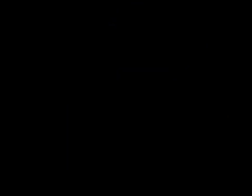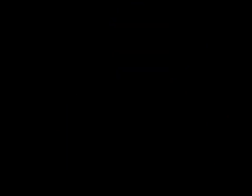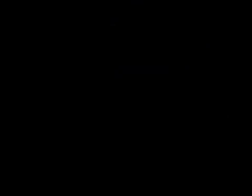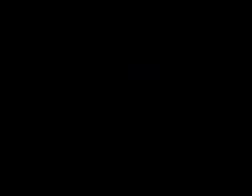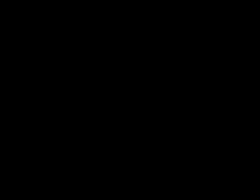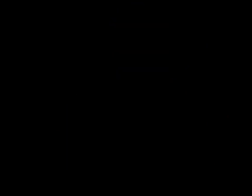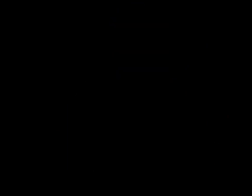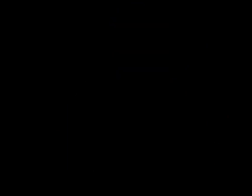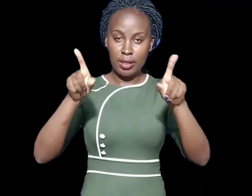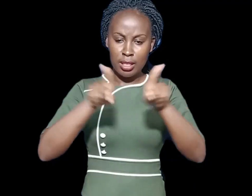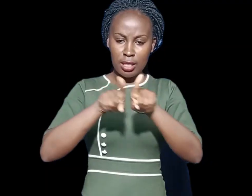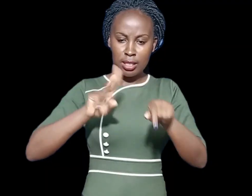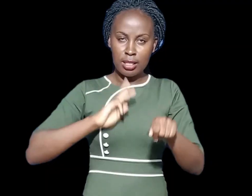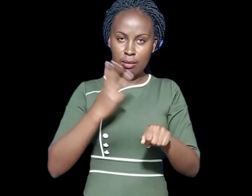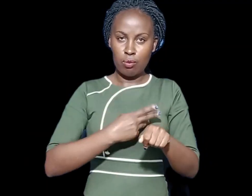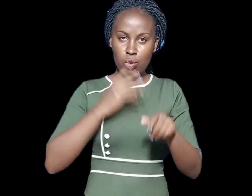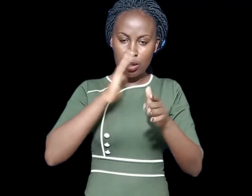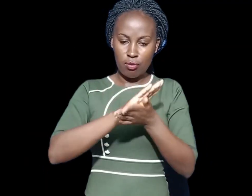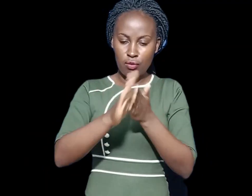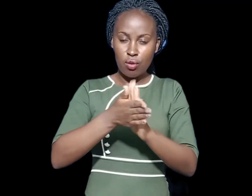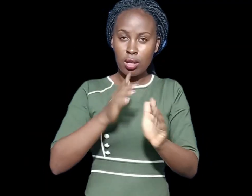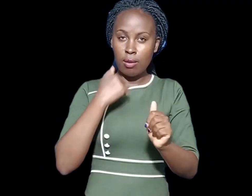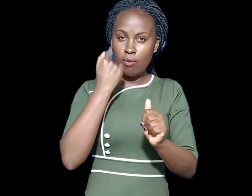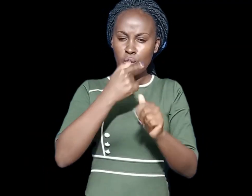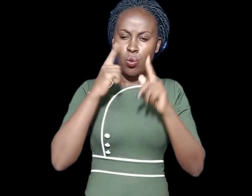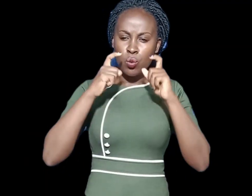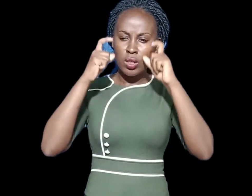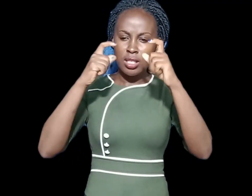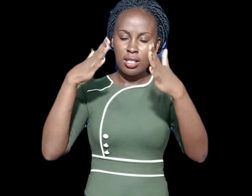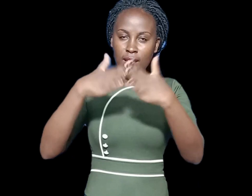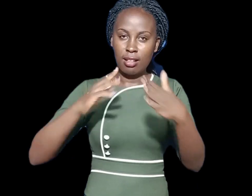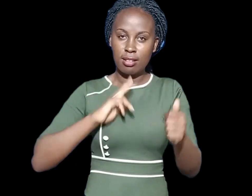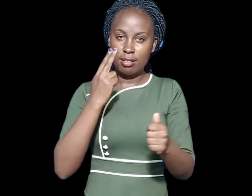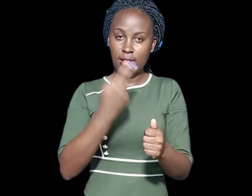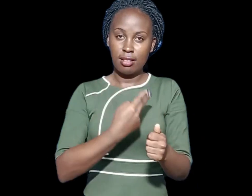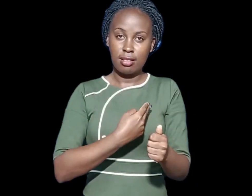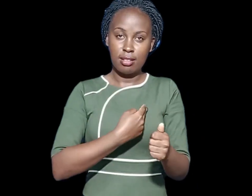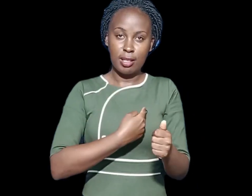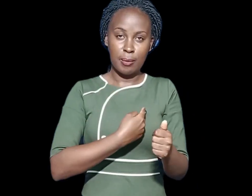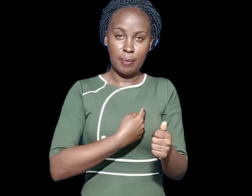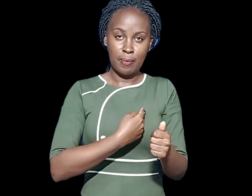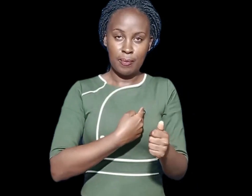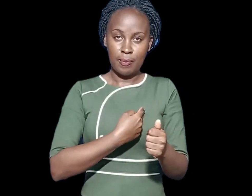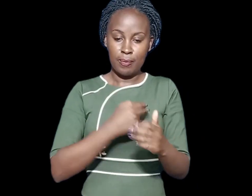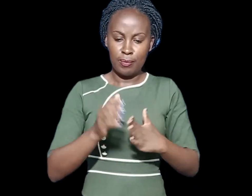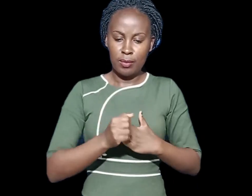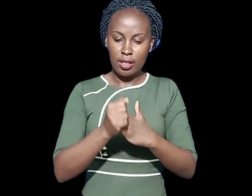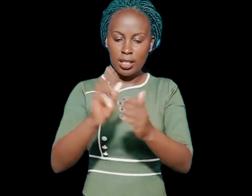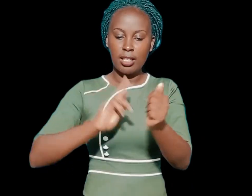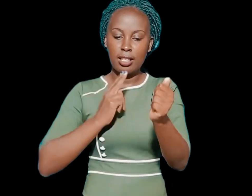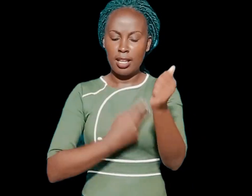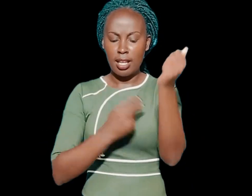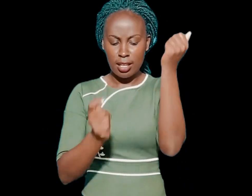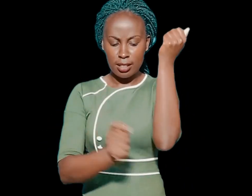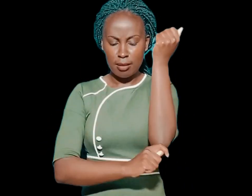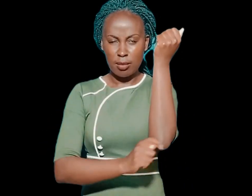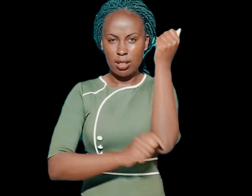Forgive those who sin agonistas And lead us not into temptation